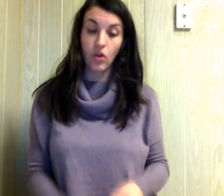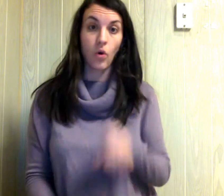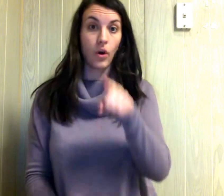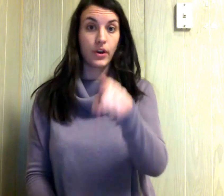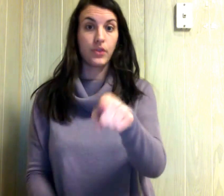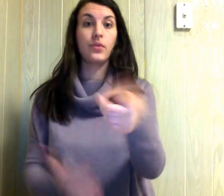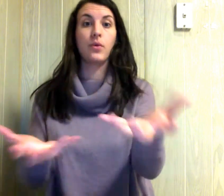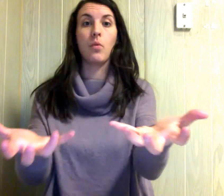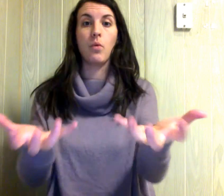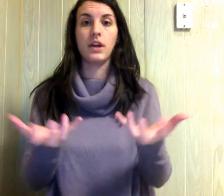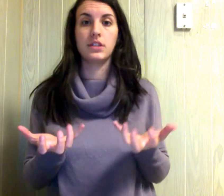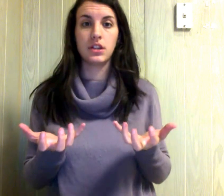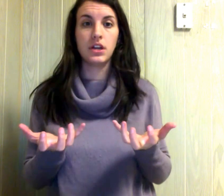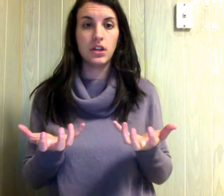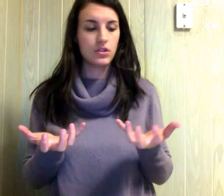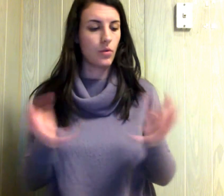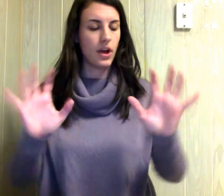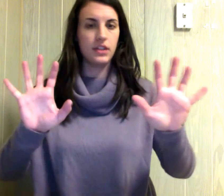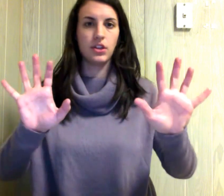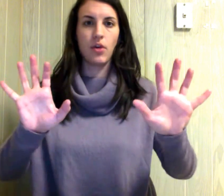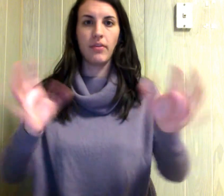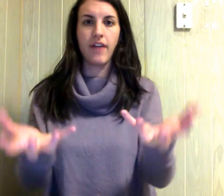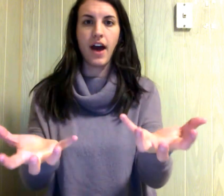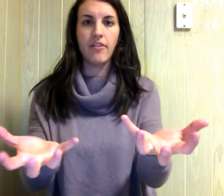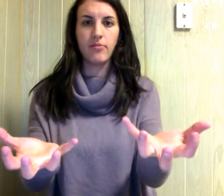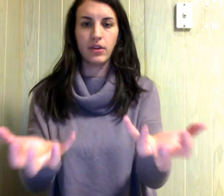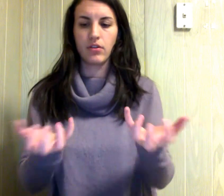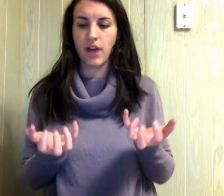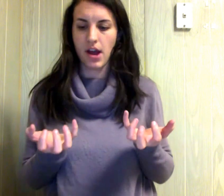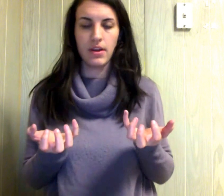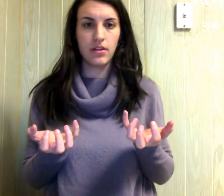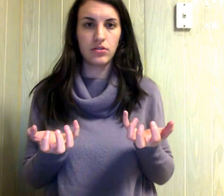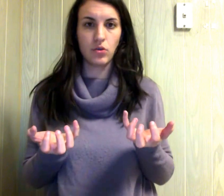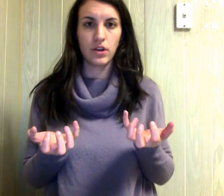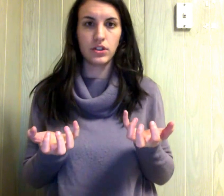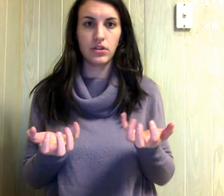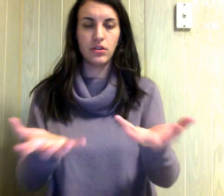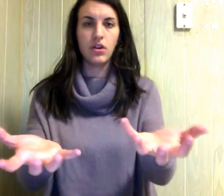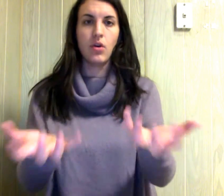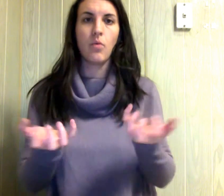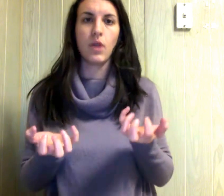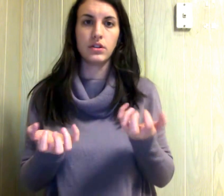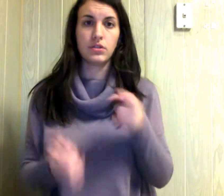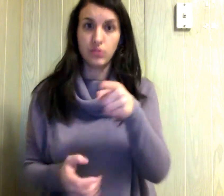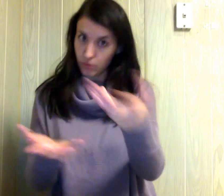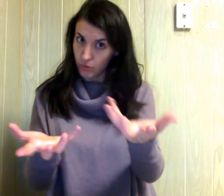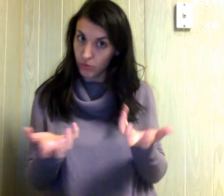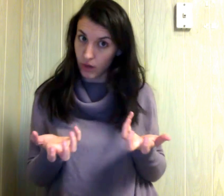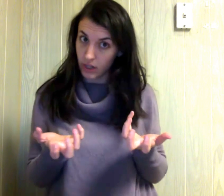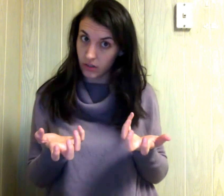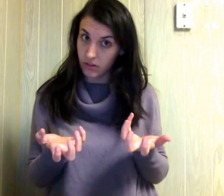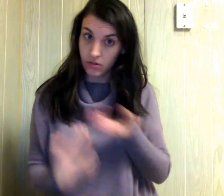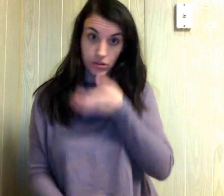Or you want. So want is the open 5, if you grab it towards you. Want. You want